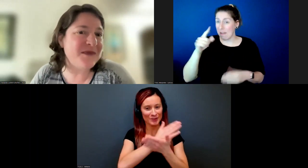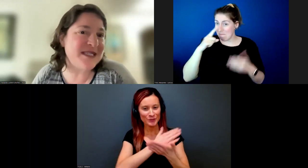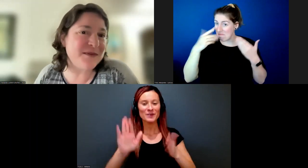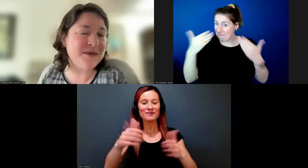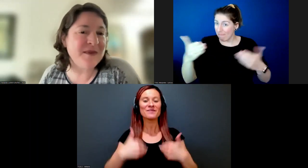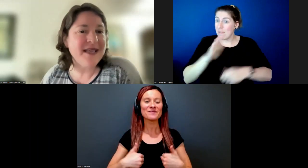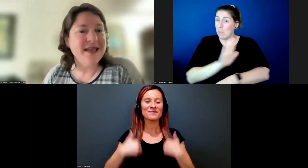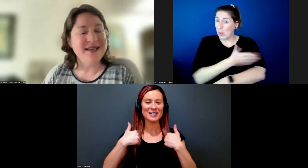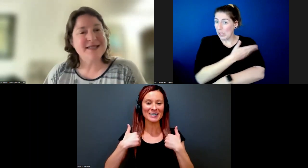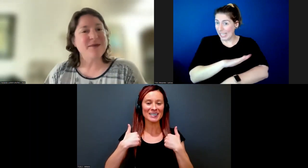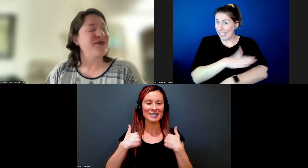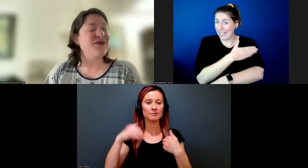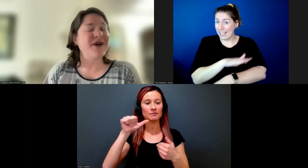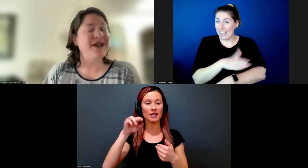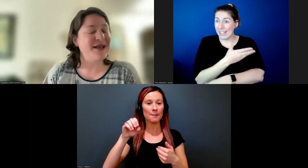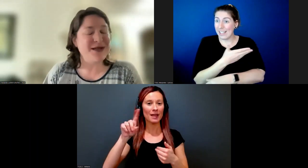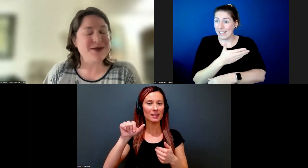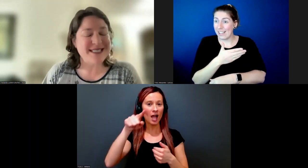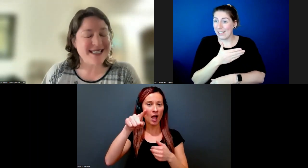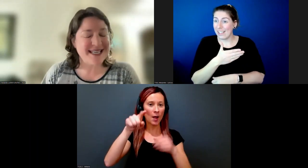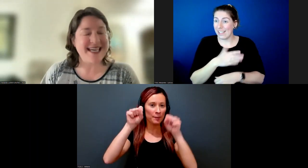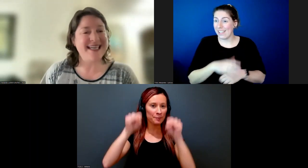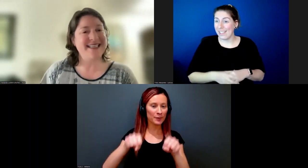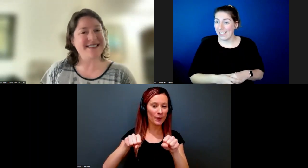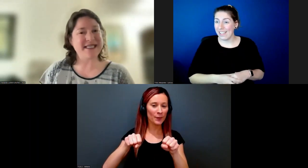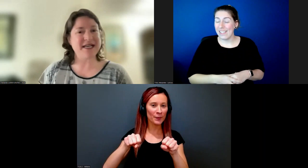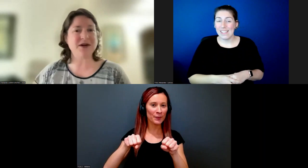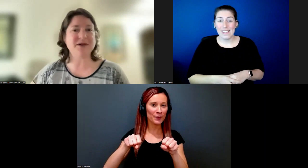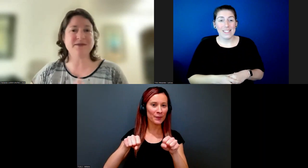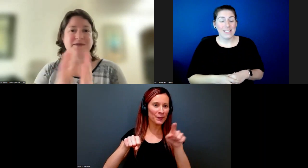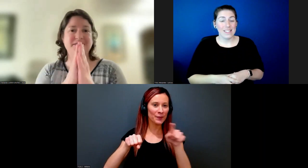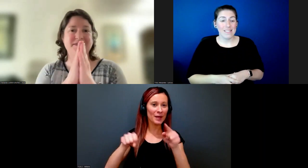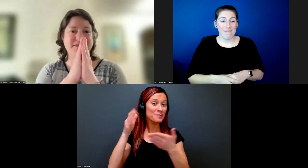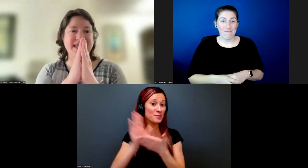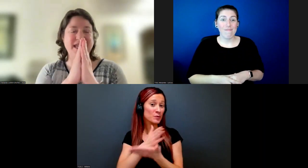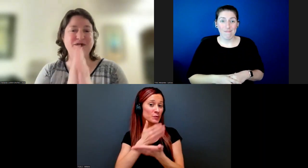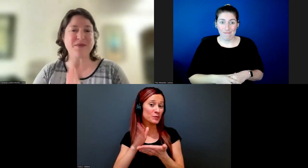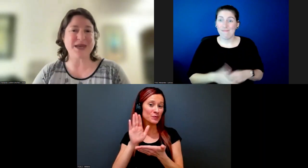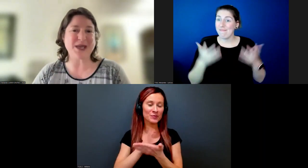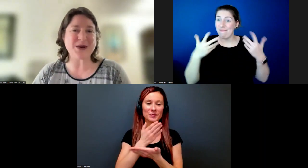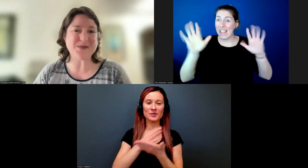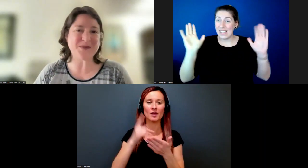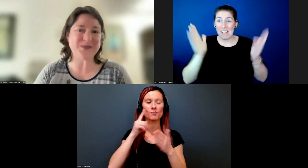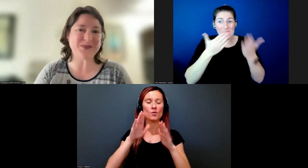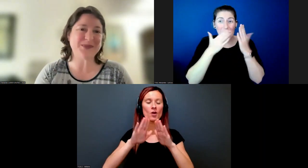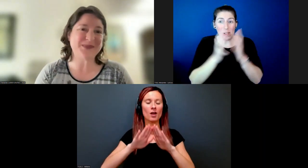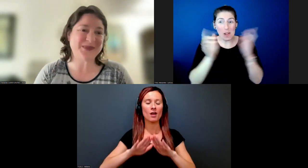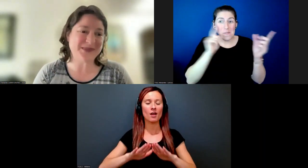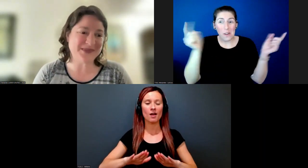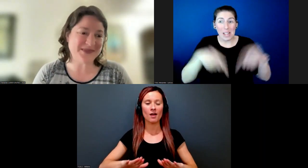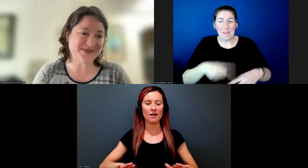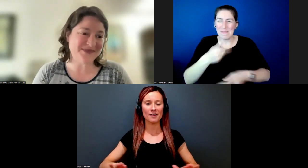some of your fine music? And thank you for being.